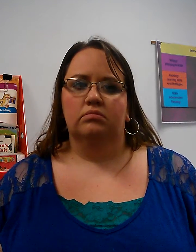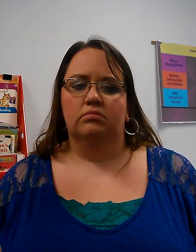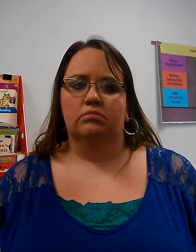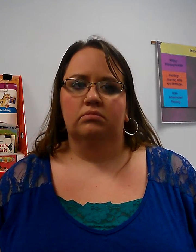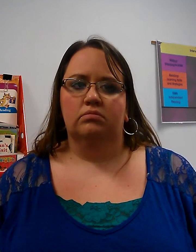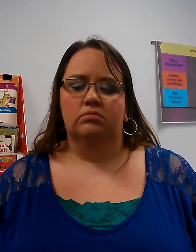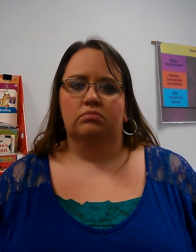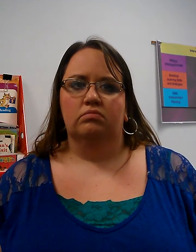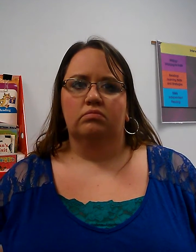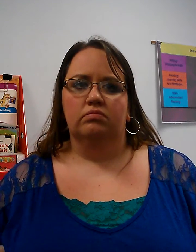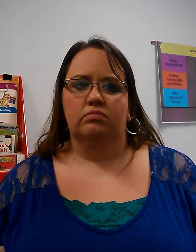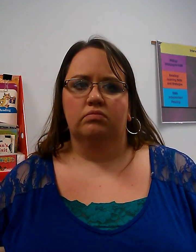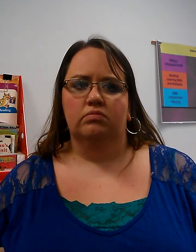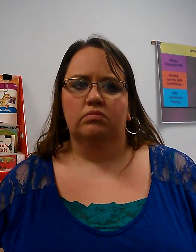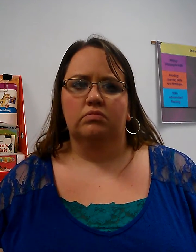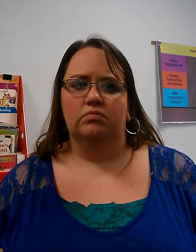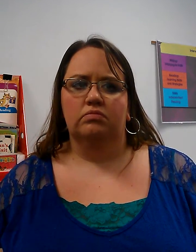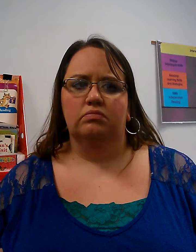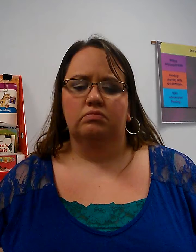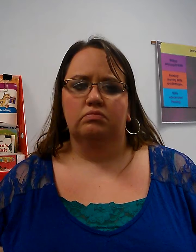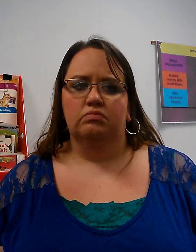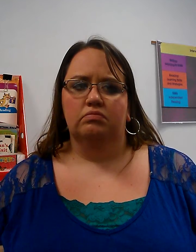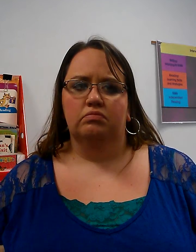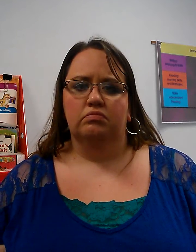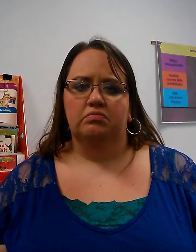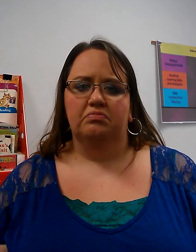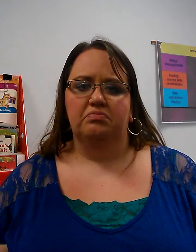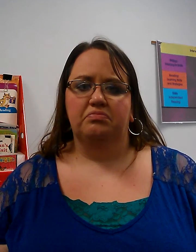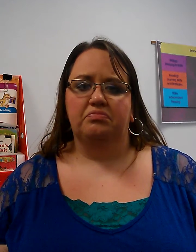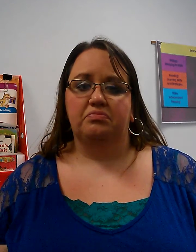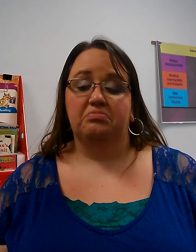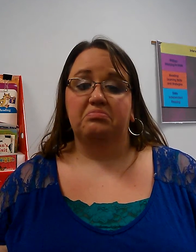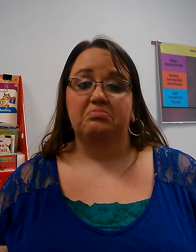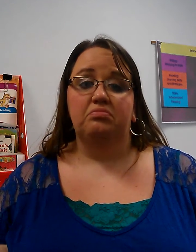families had savings to spend on housing as well as other consumer goods.